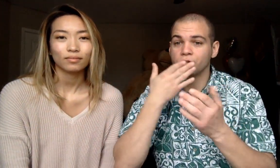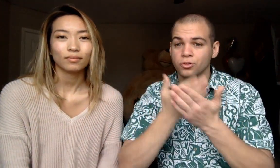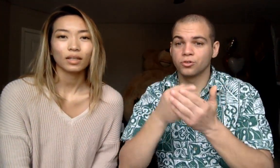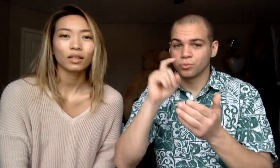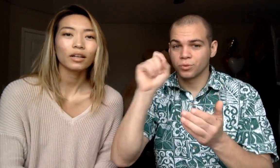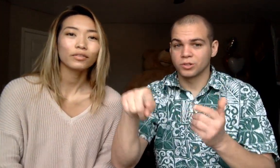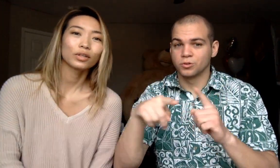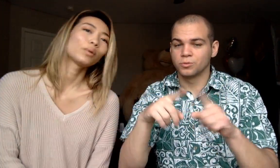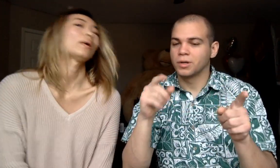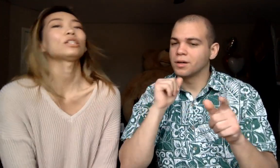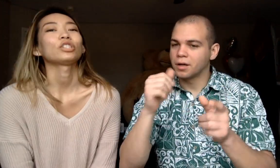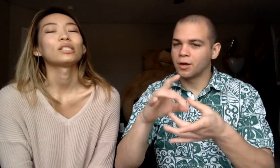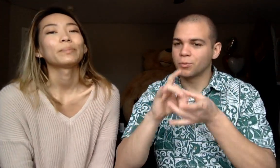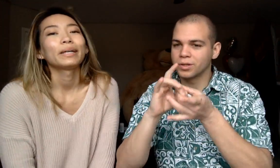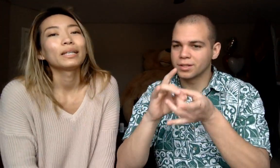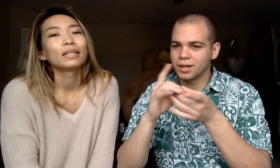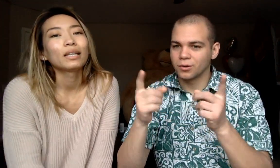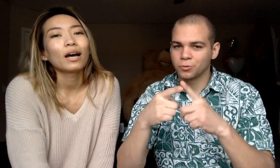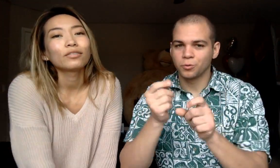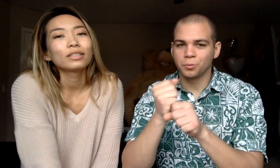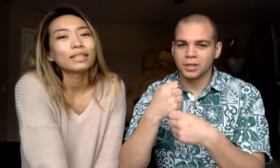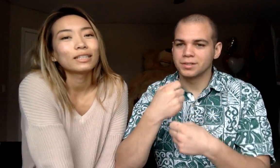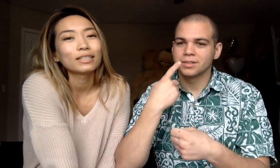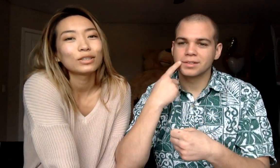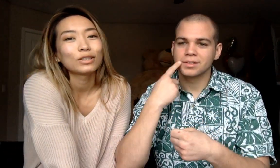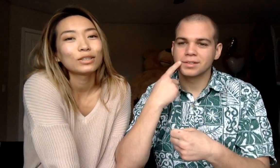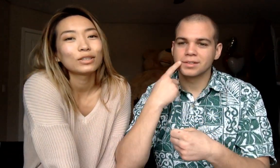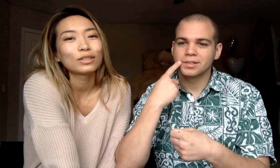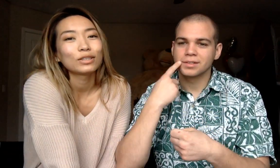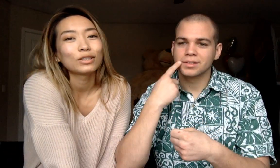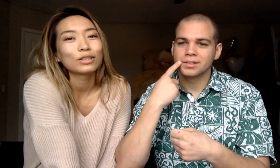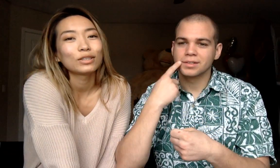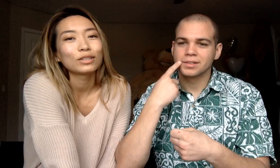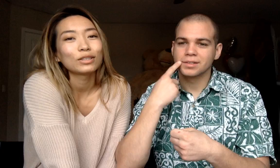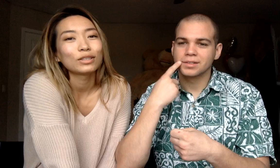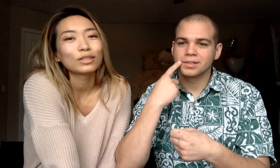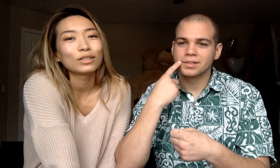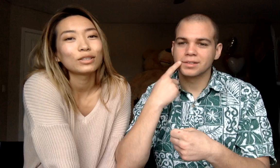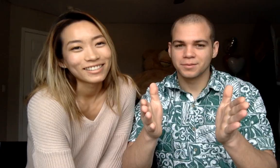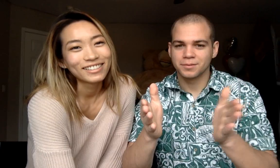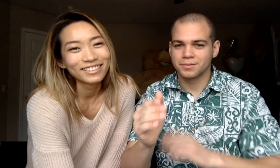A lot of good questions, but not related to making deaf friends.